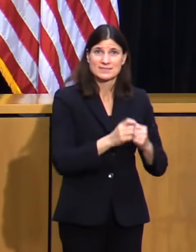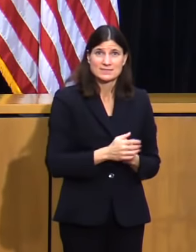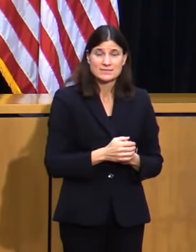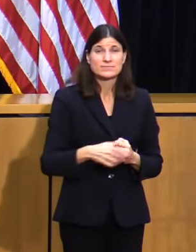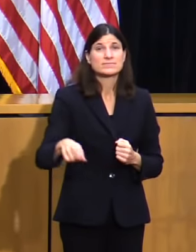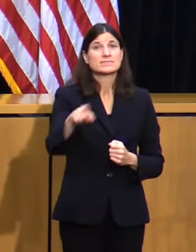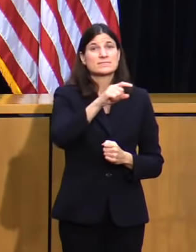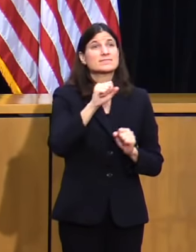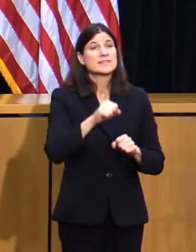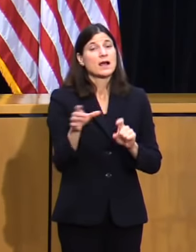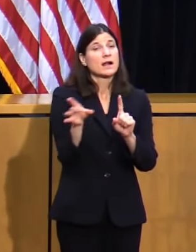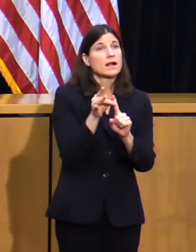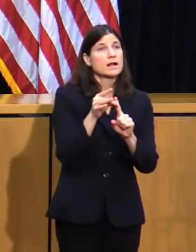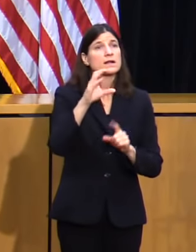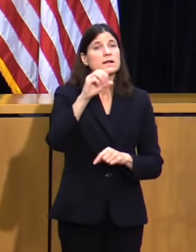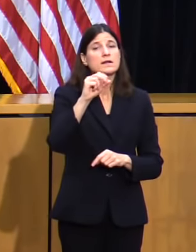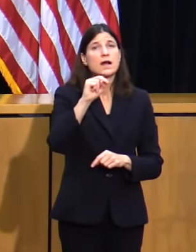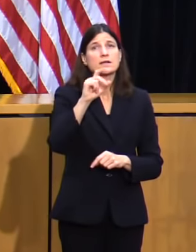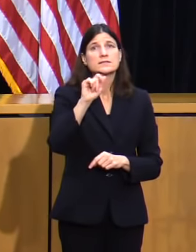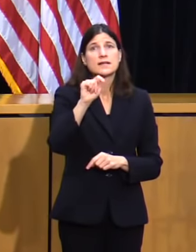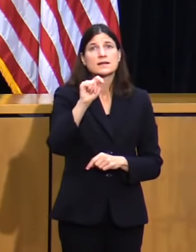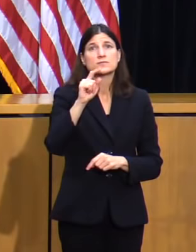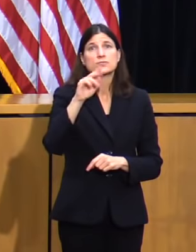learned a lot about this thing.